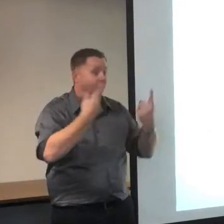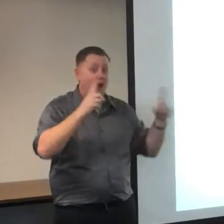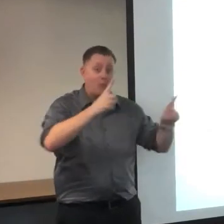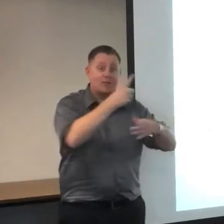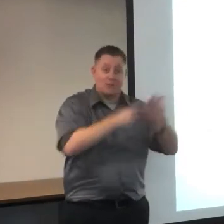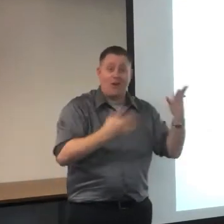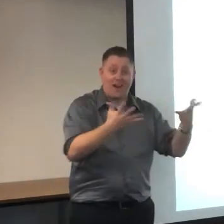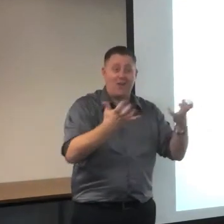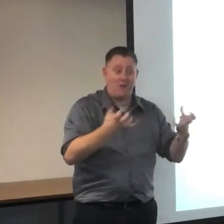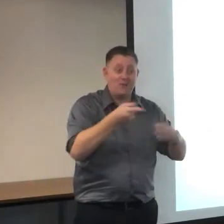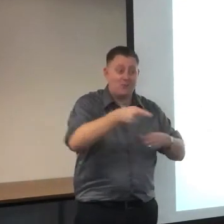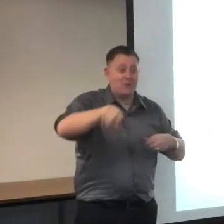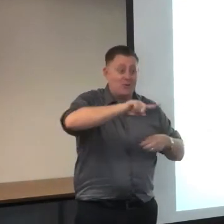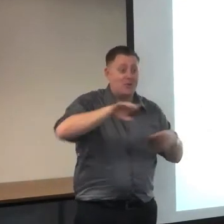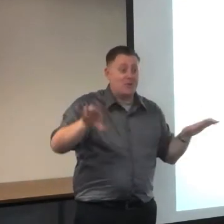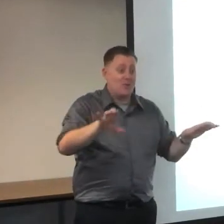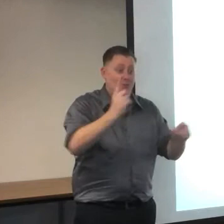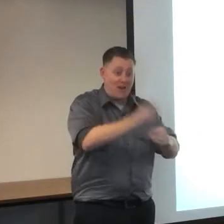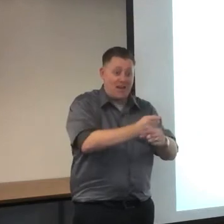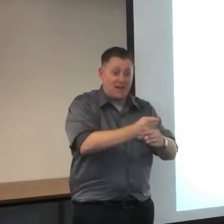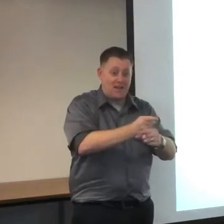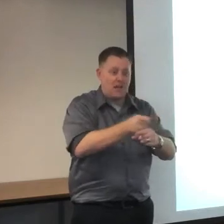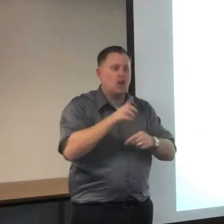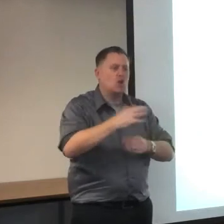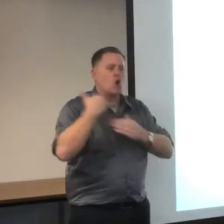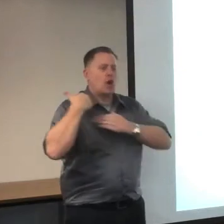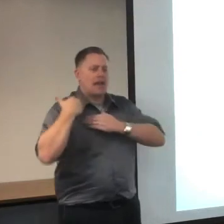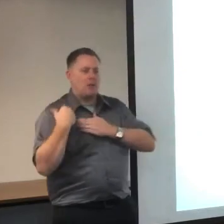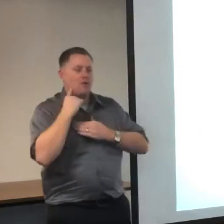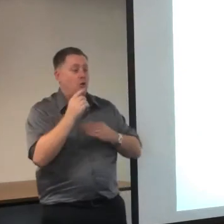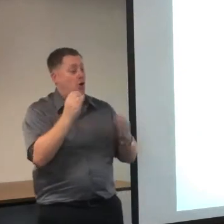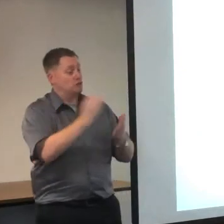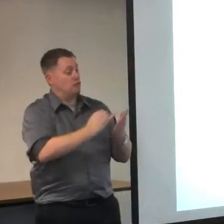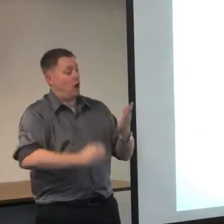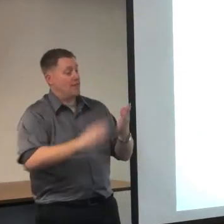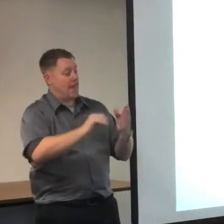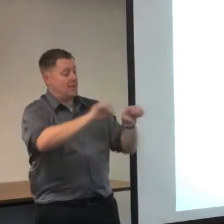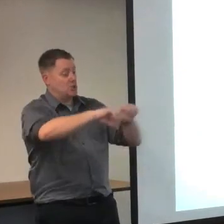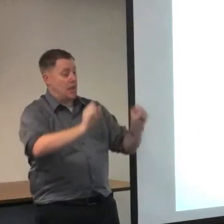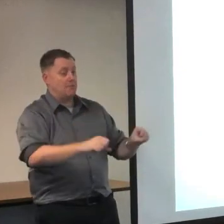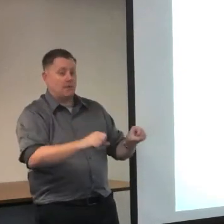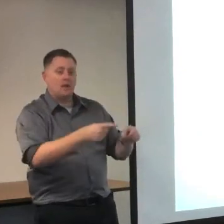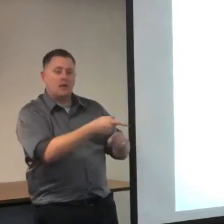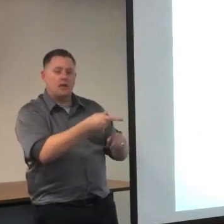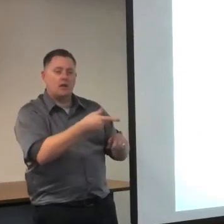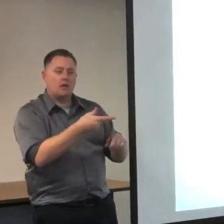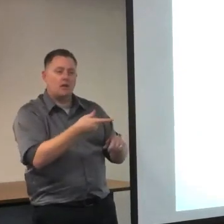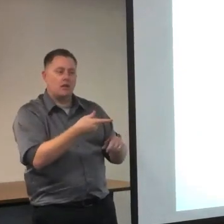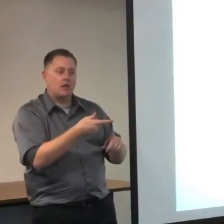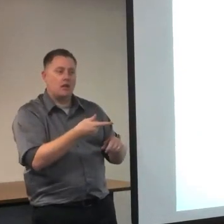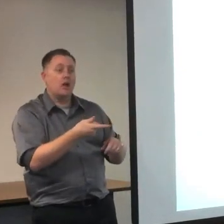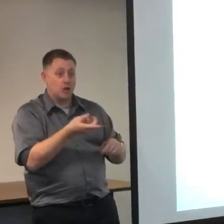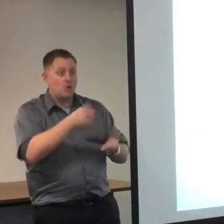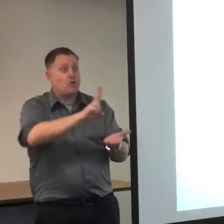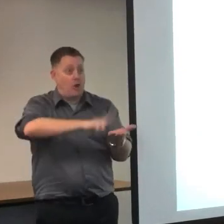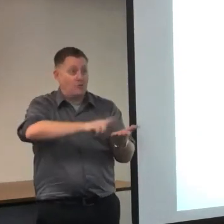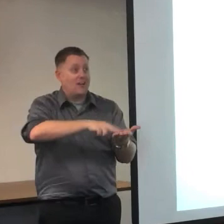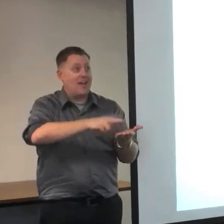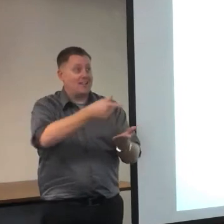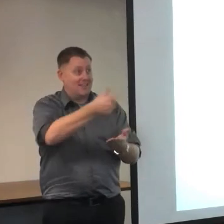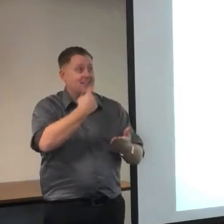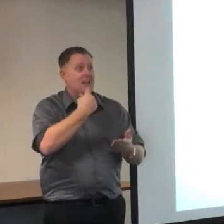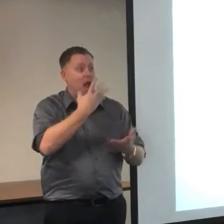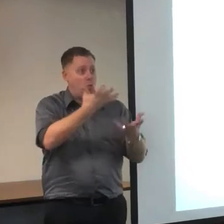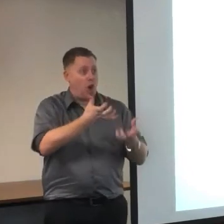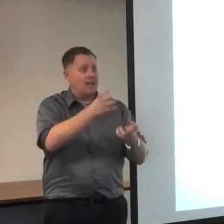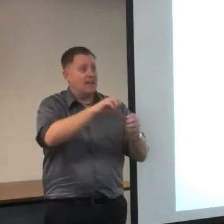I had asked them to do. And if you're accountable for drawing a shape and the funding source that contracted with you asked for a shape and